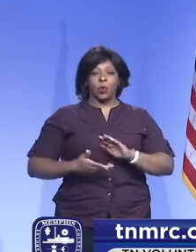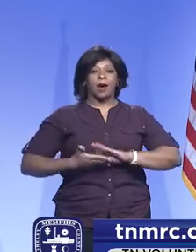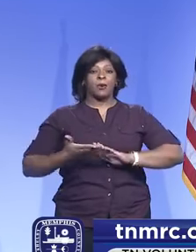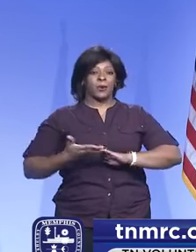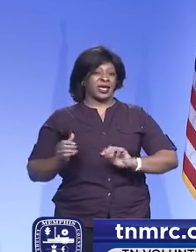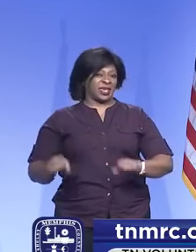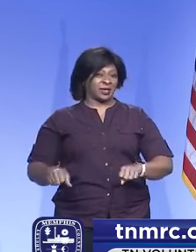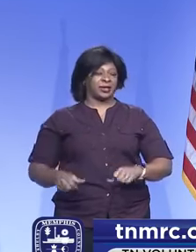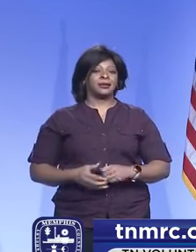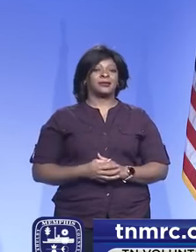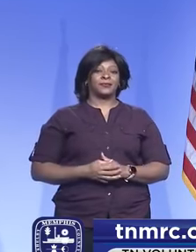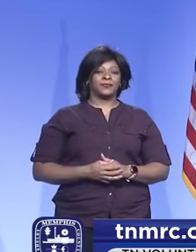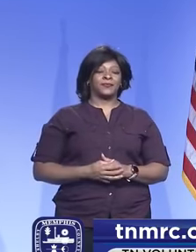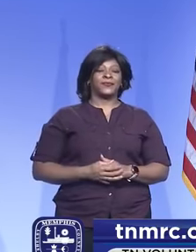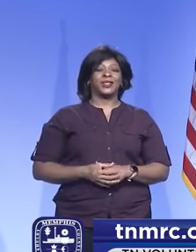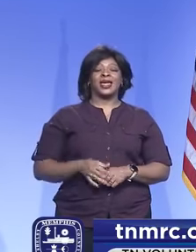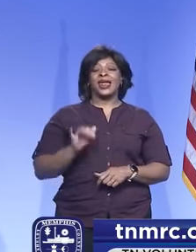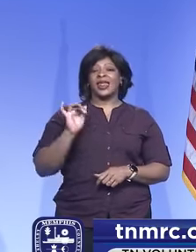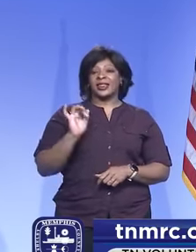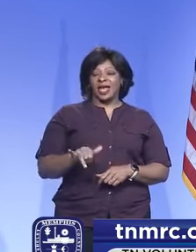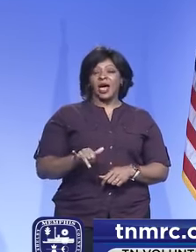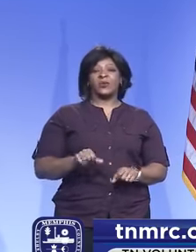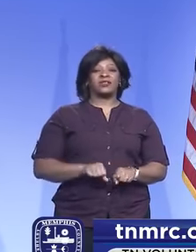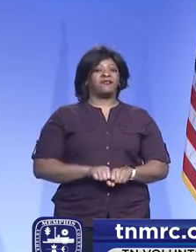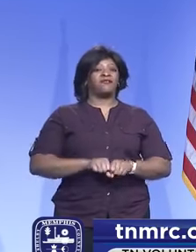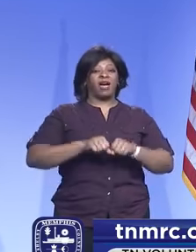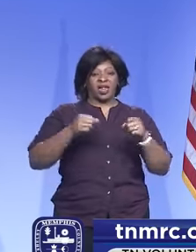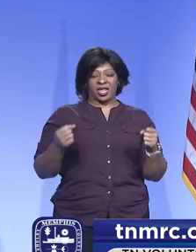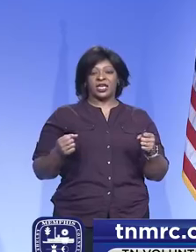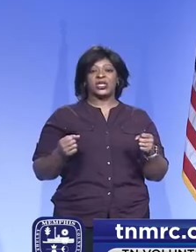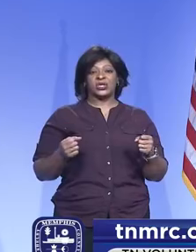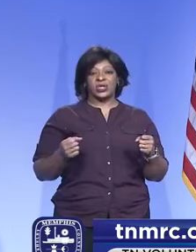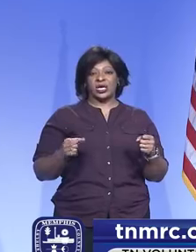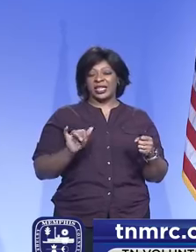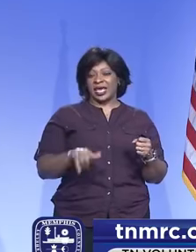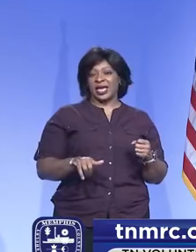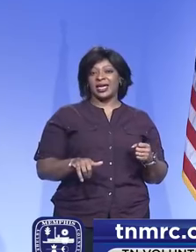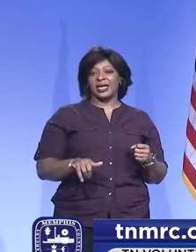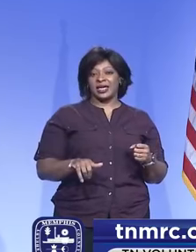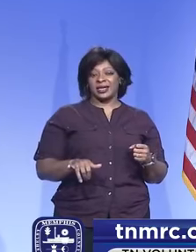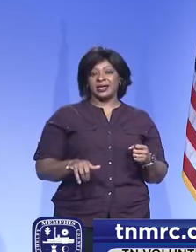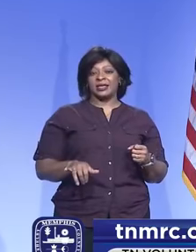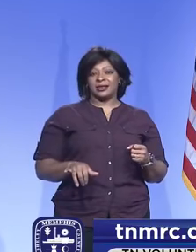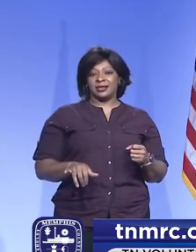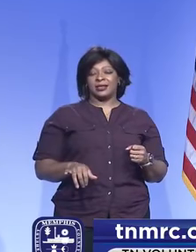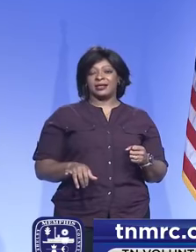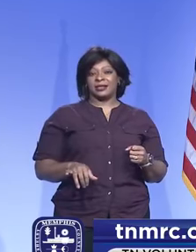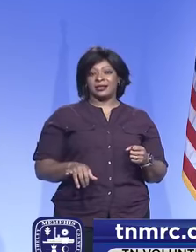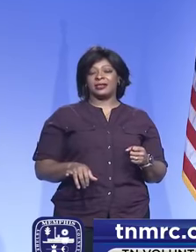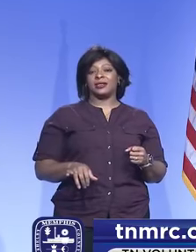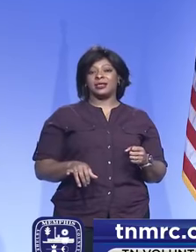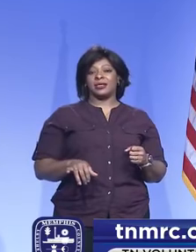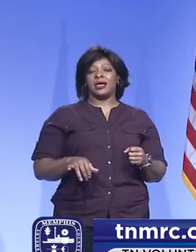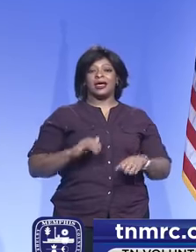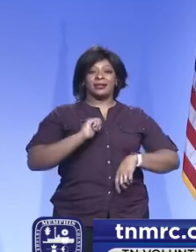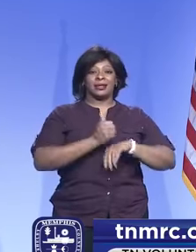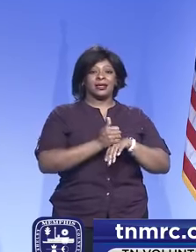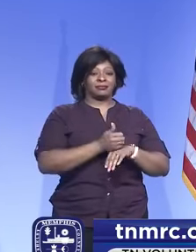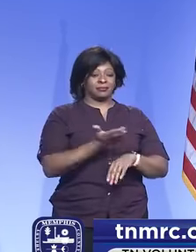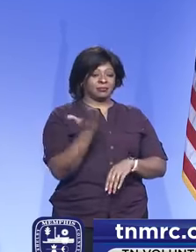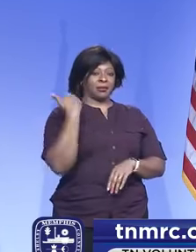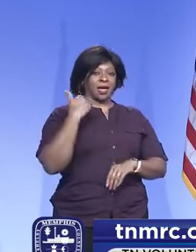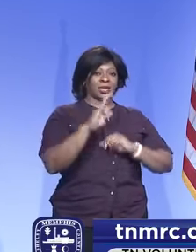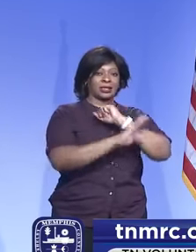operate. And so that was the violation that was found in